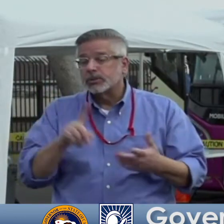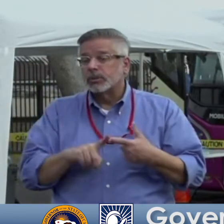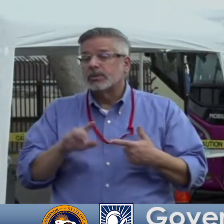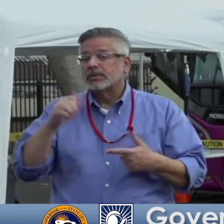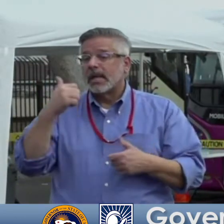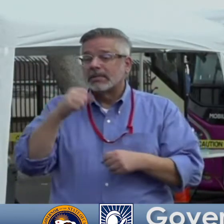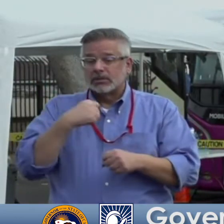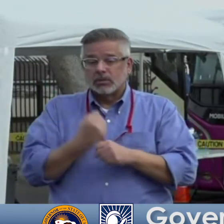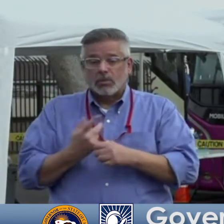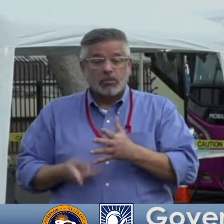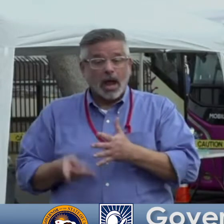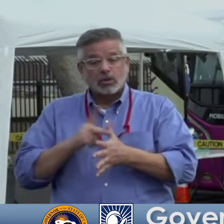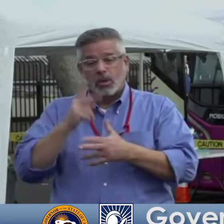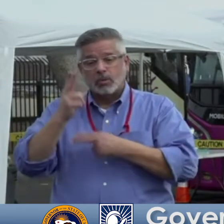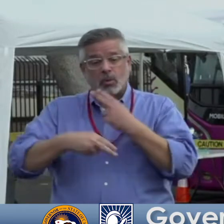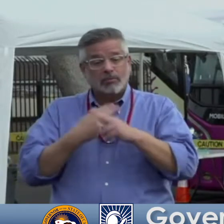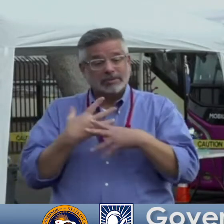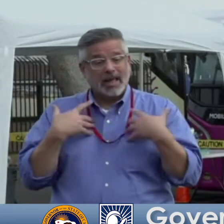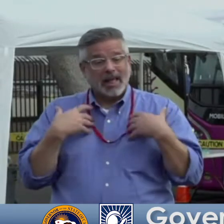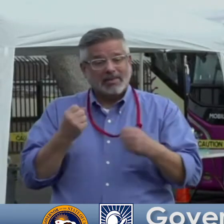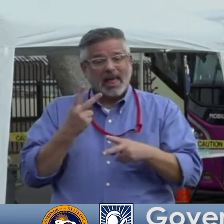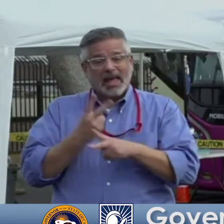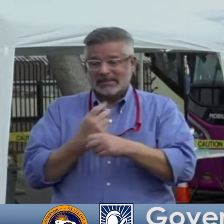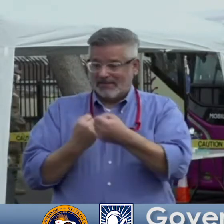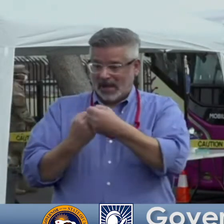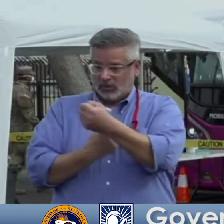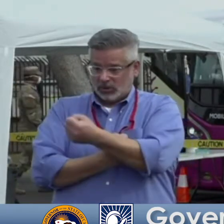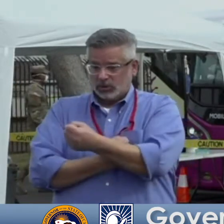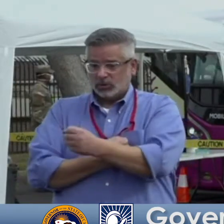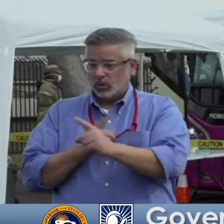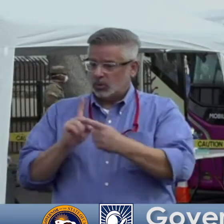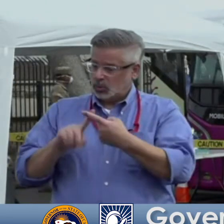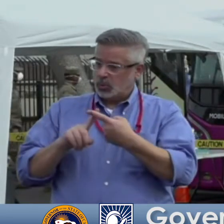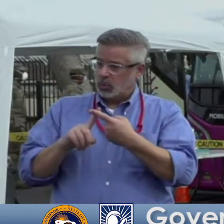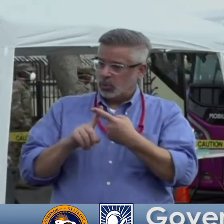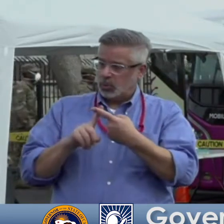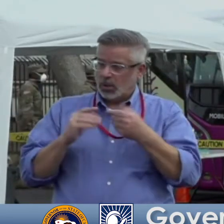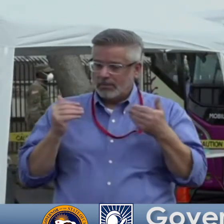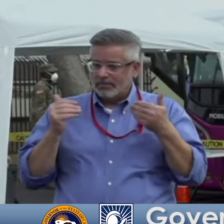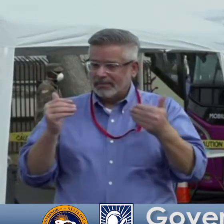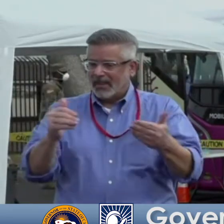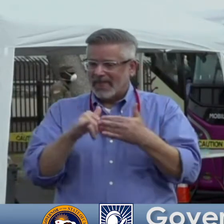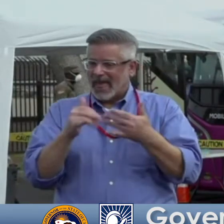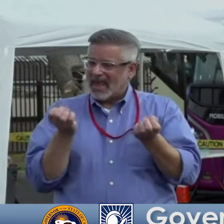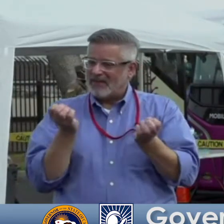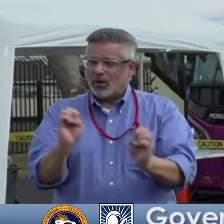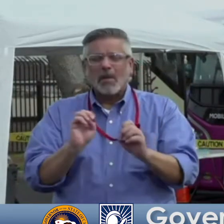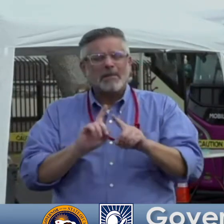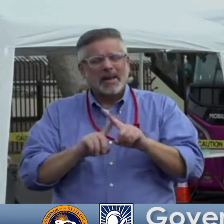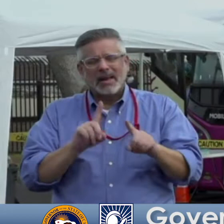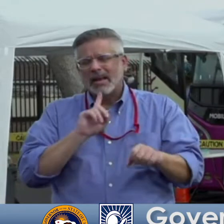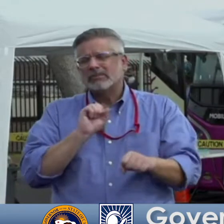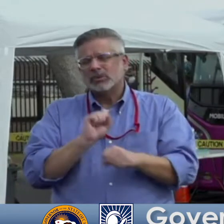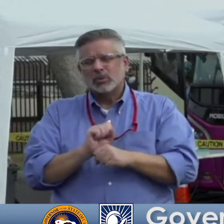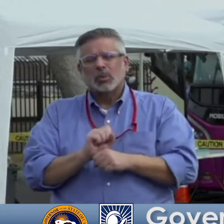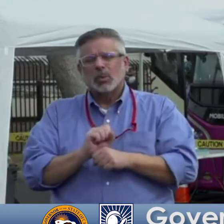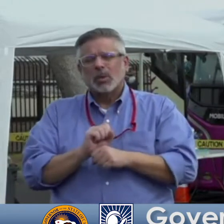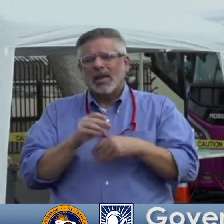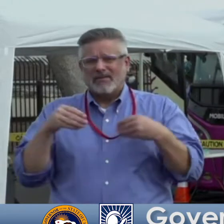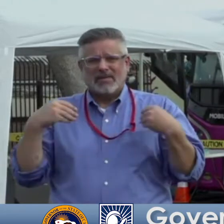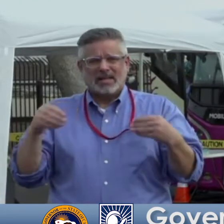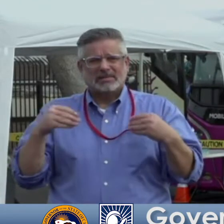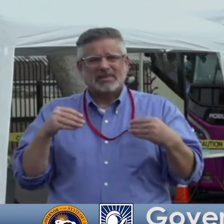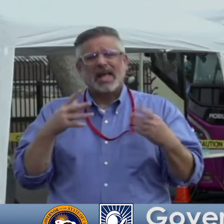we're prioritizing universal health care as a foundational predicate to advancing that effort. But absolutely, the